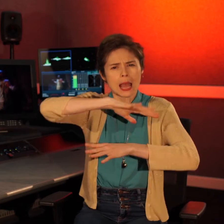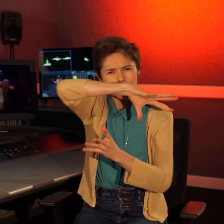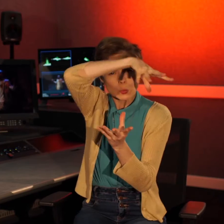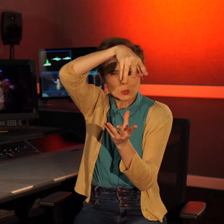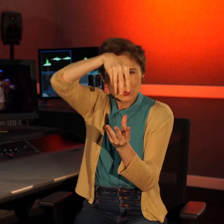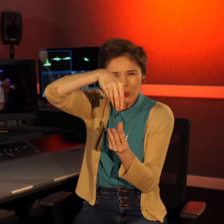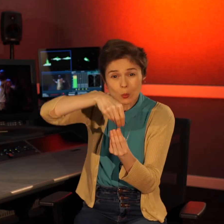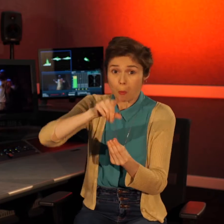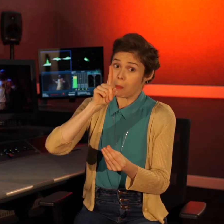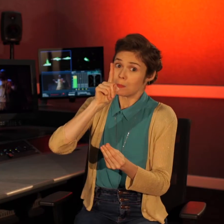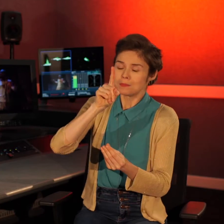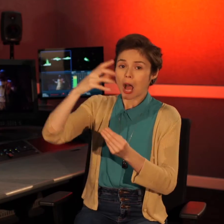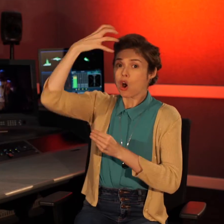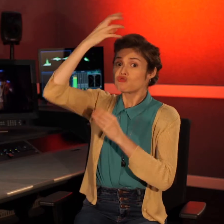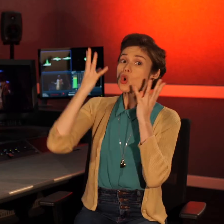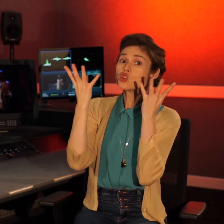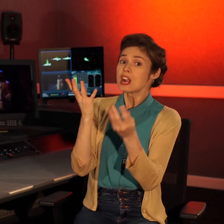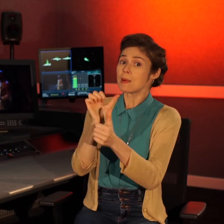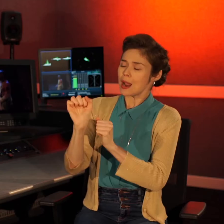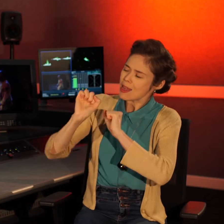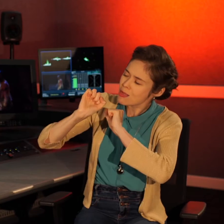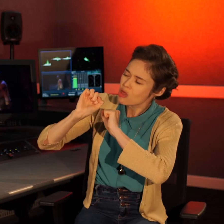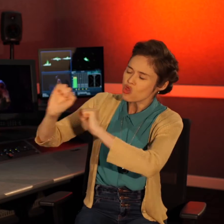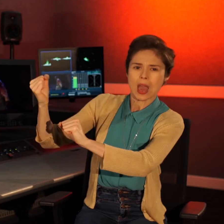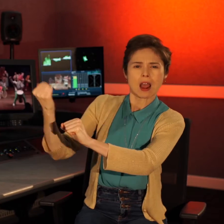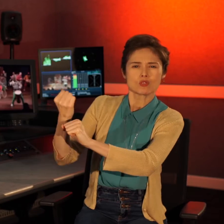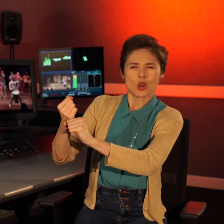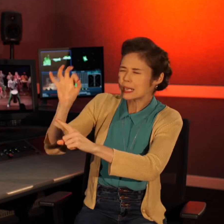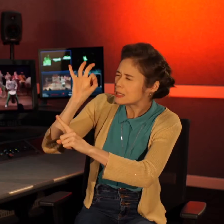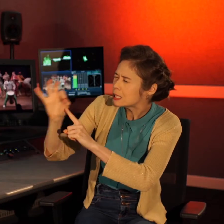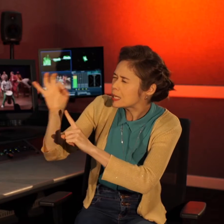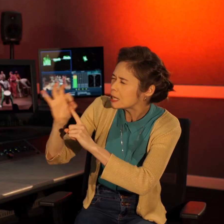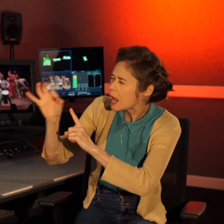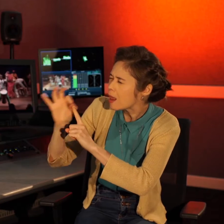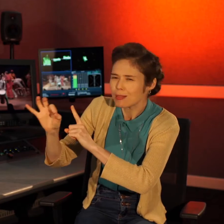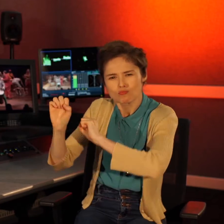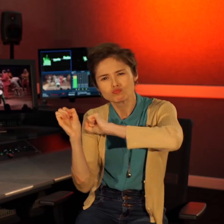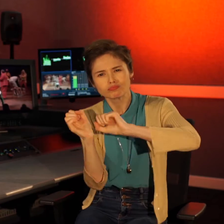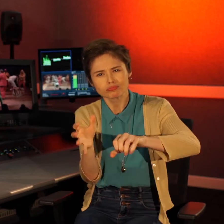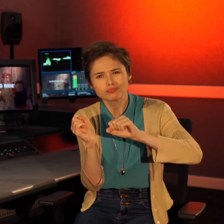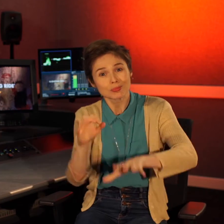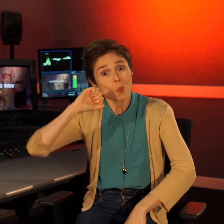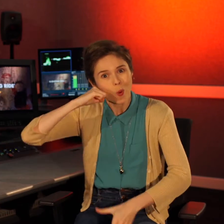Next, I'm going to tell you a little bit about the play, and in particular about the RSC's production.